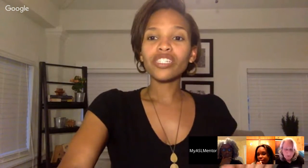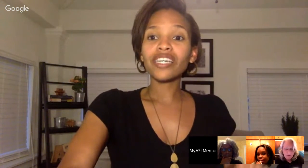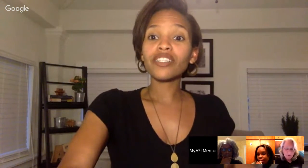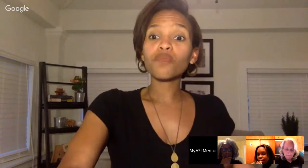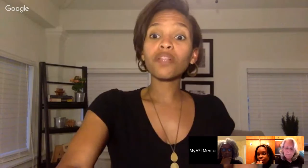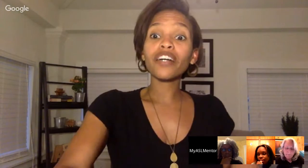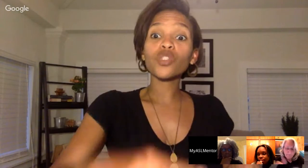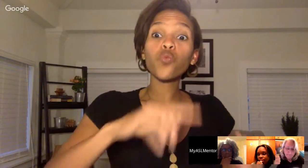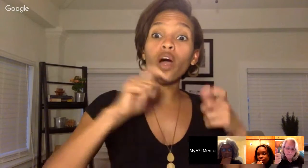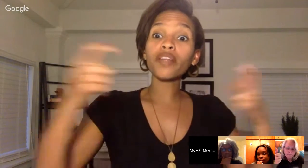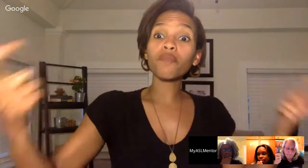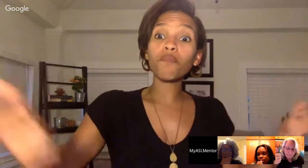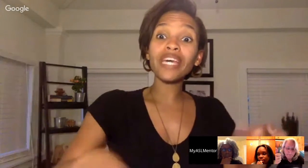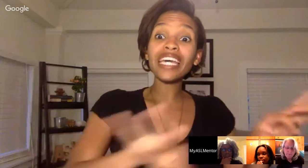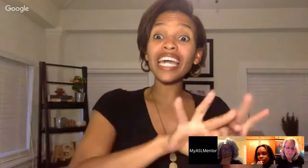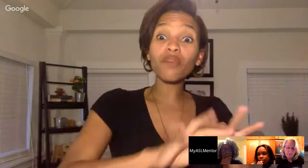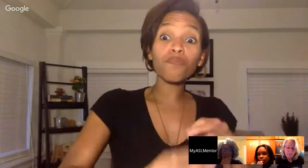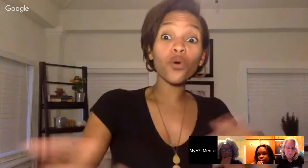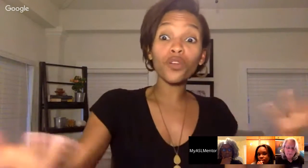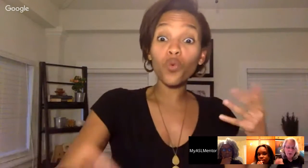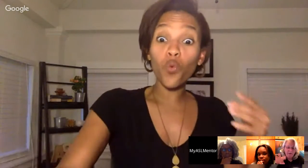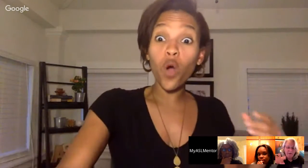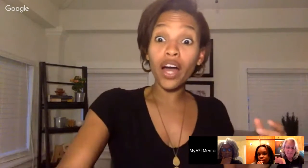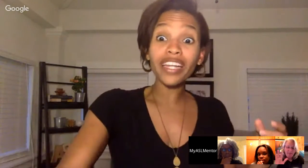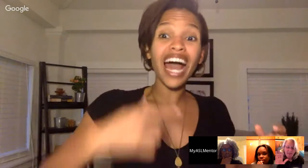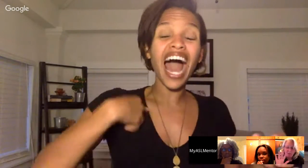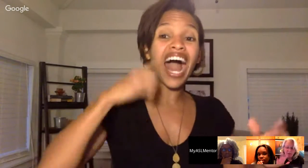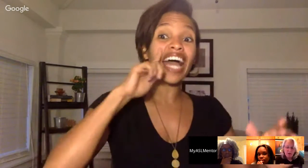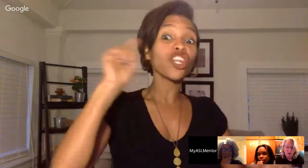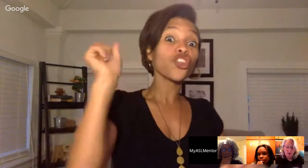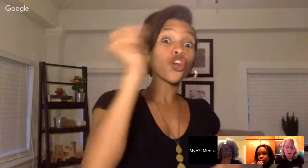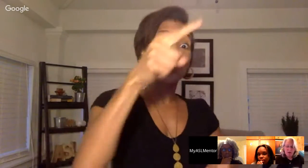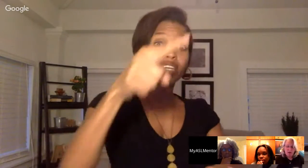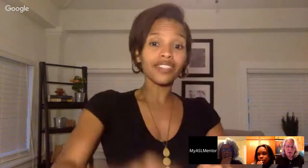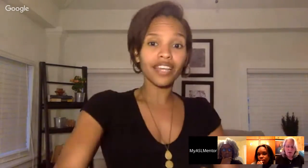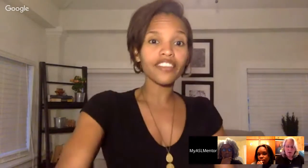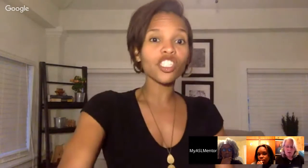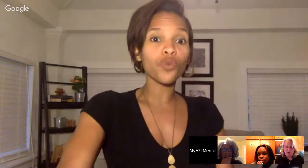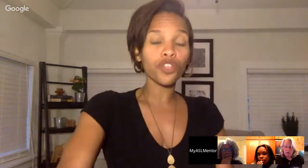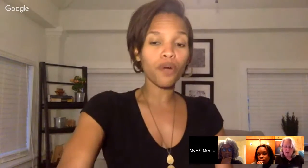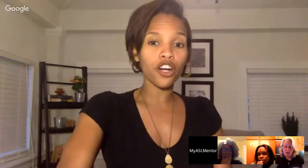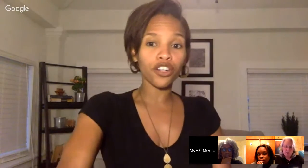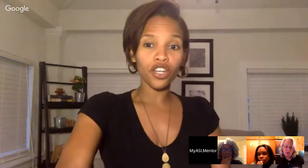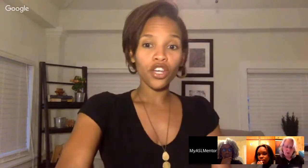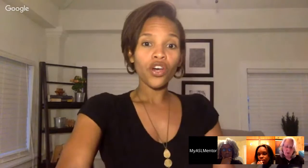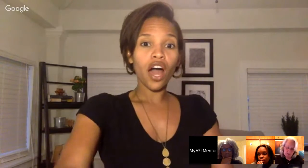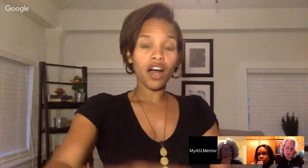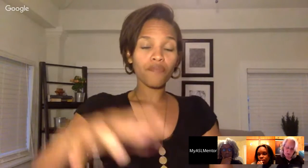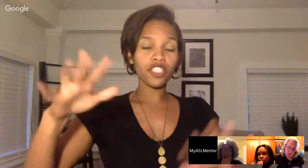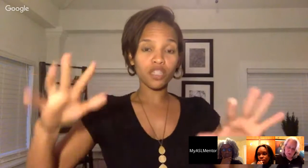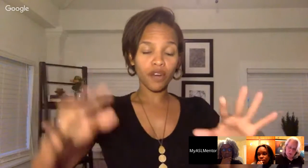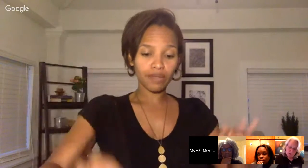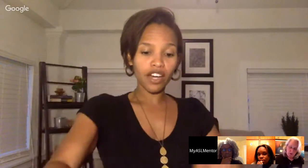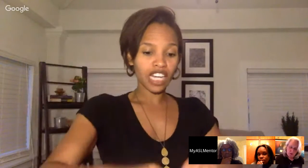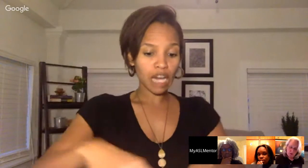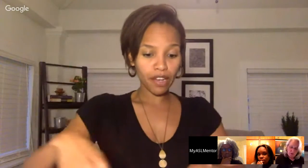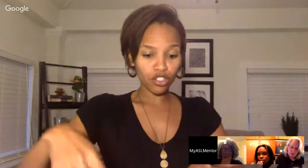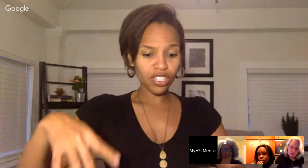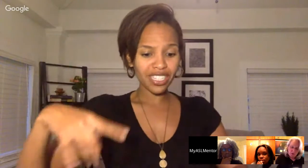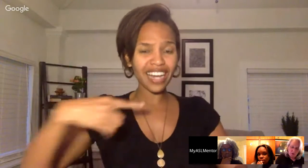she says, plus one big important what I notice, and this is where the part, this is the part I'm talking about. She